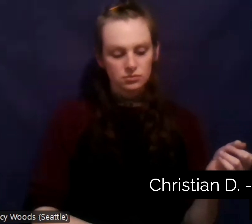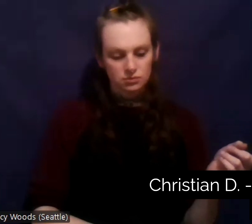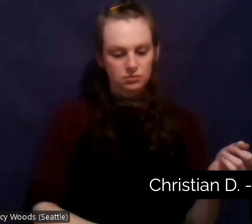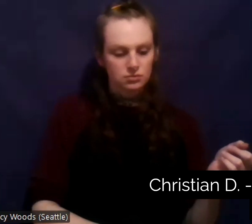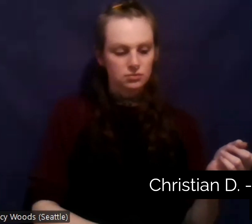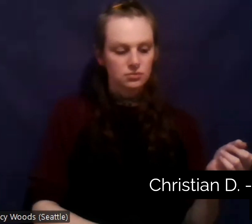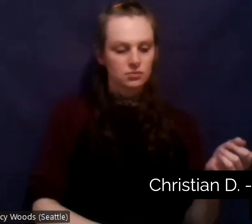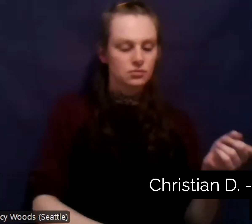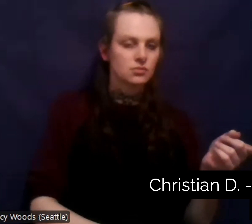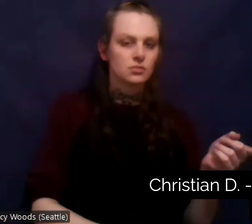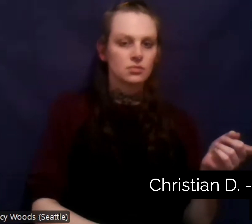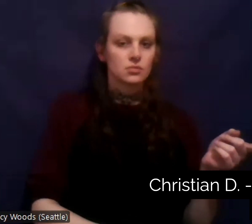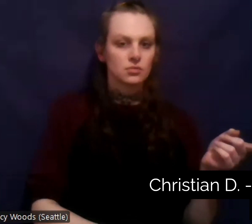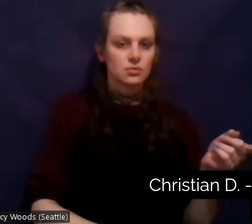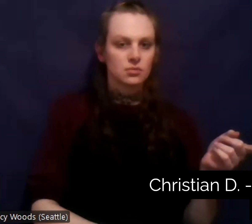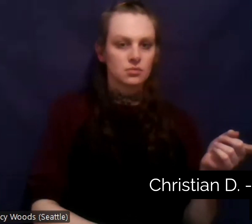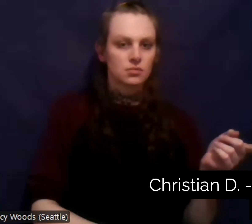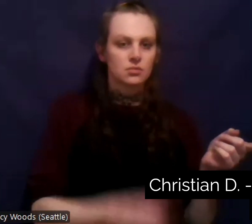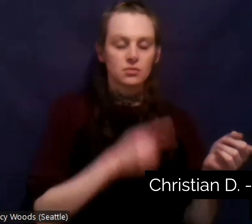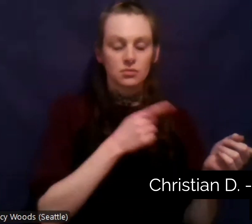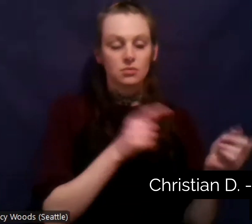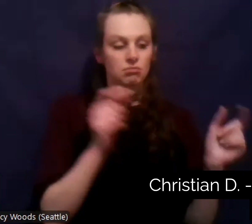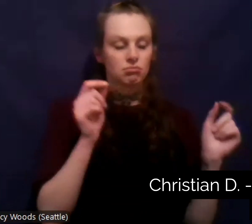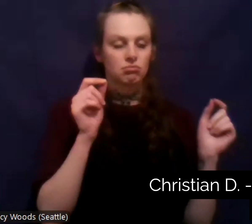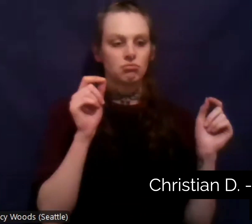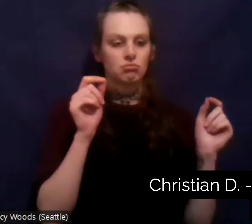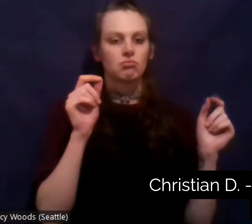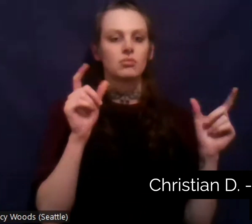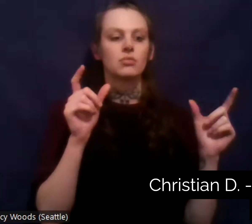it opened her eyes a lot to find her higher power,